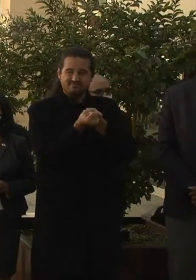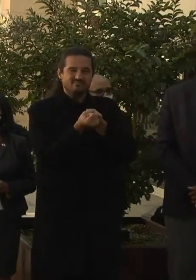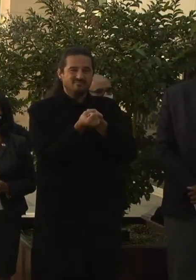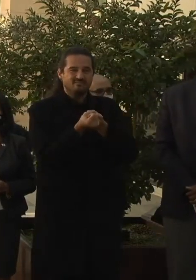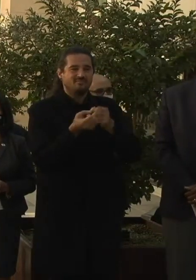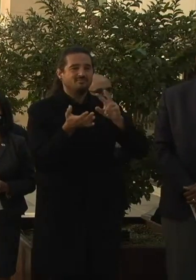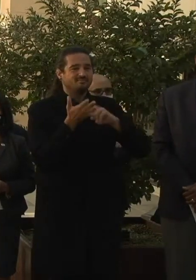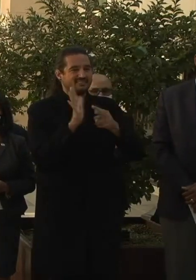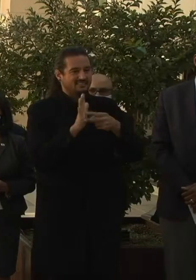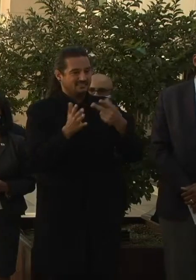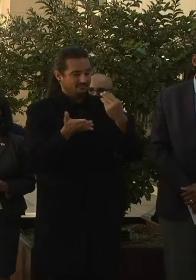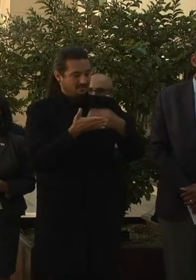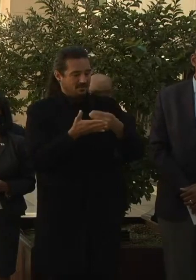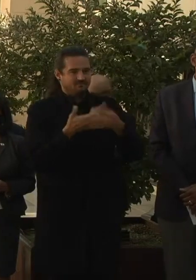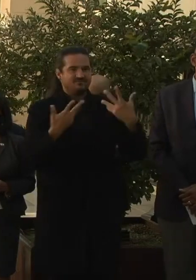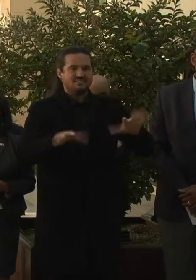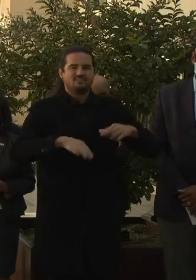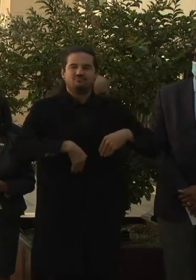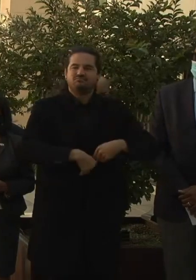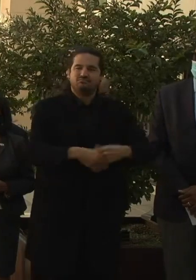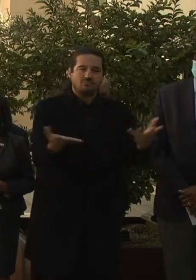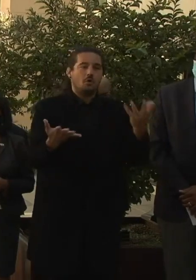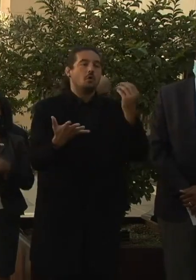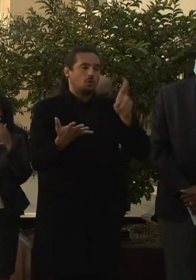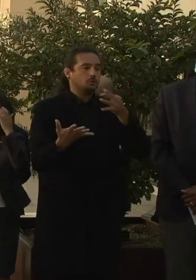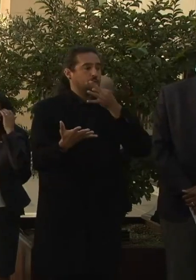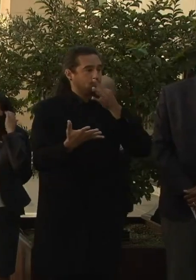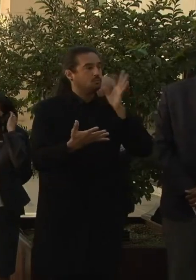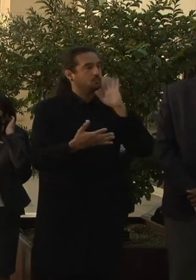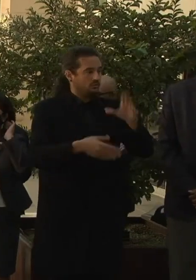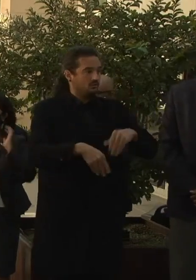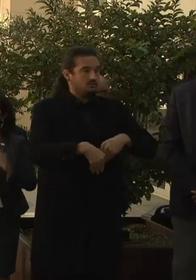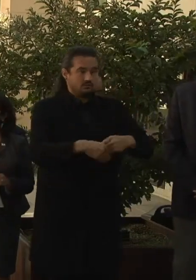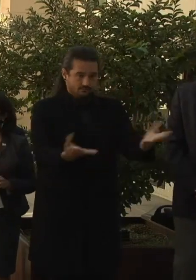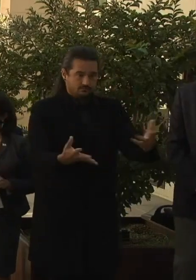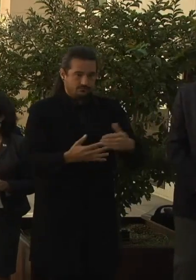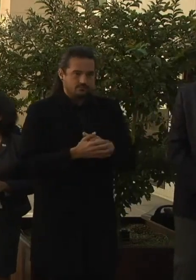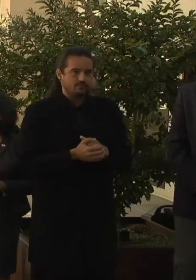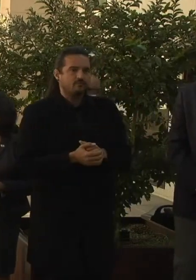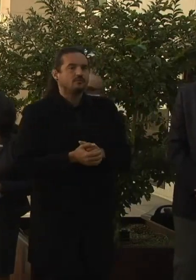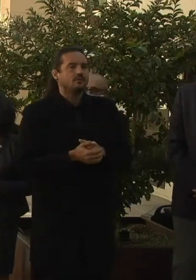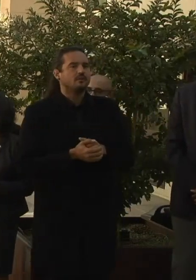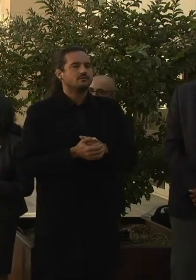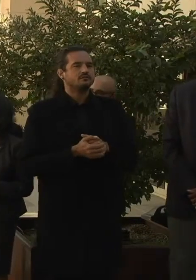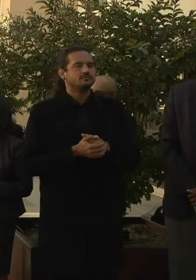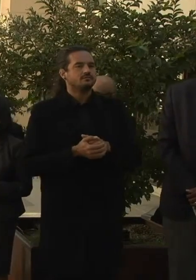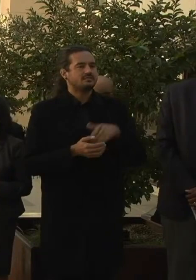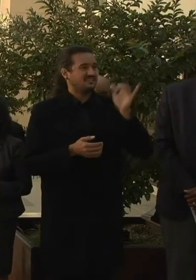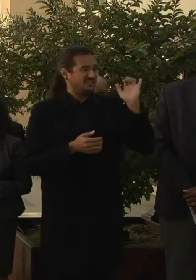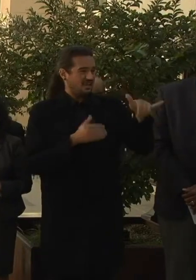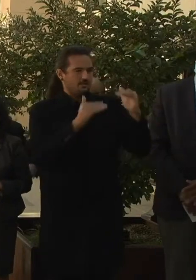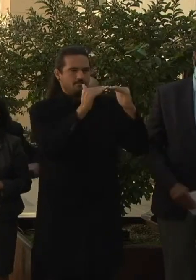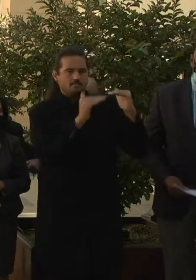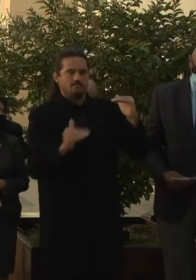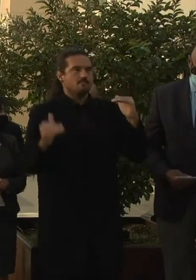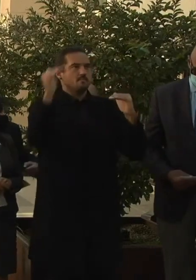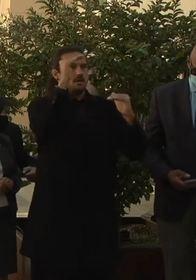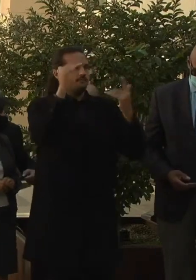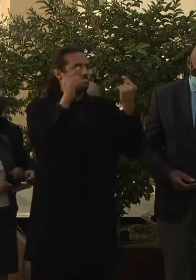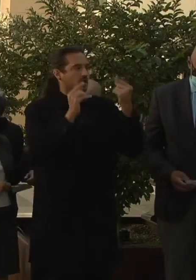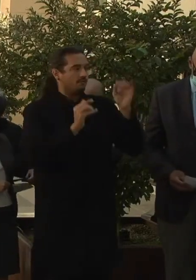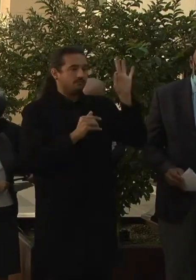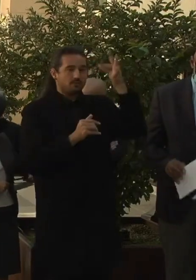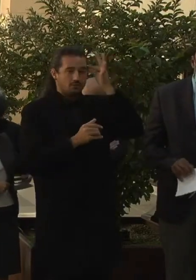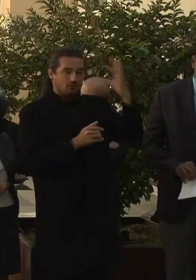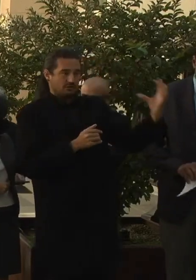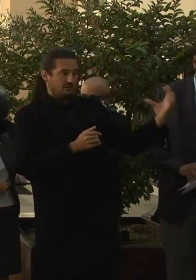are on the way, which exceeds the entire allocation in round one and is